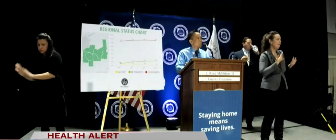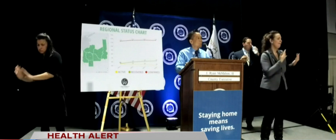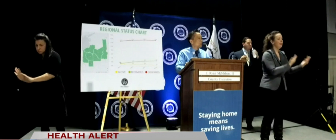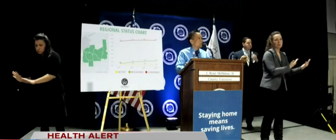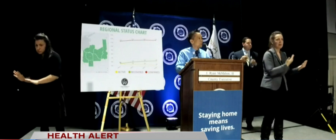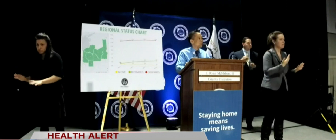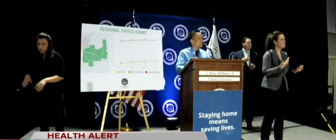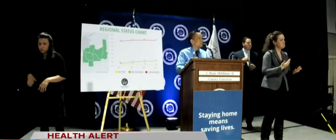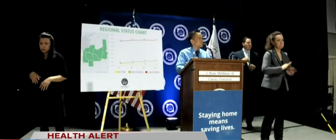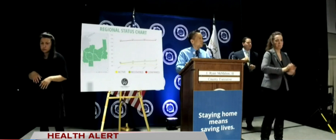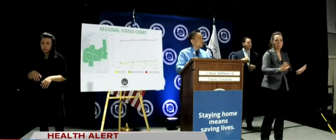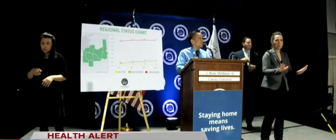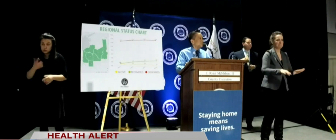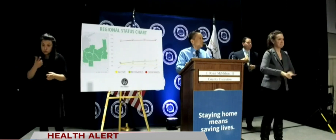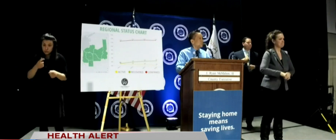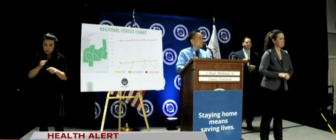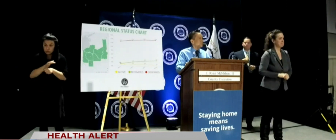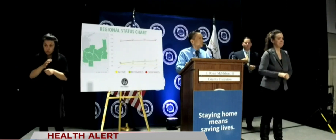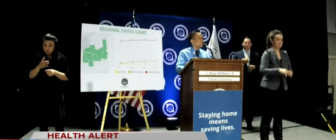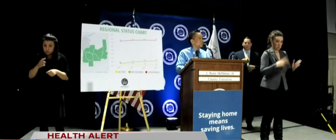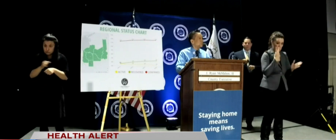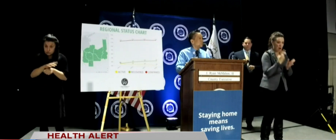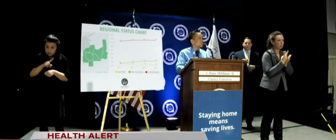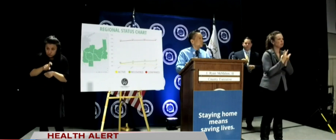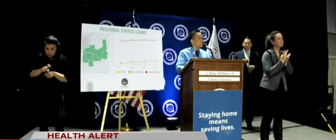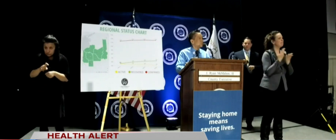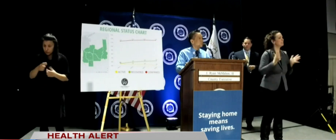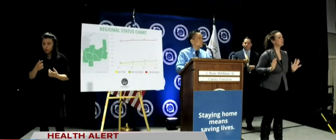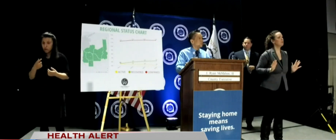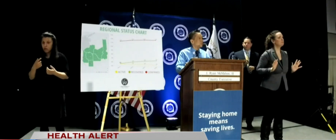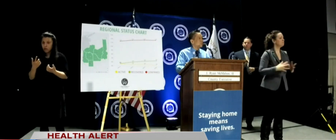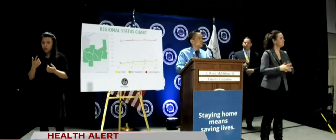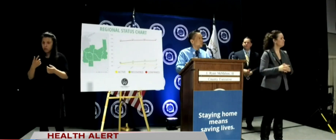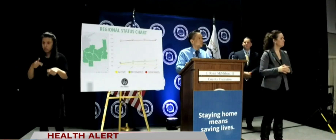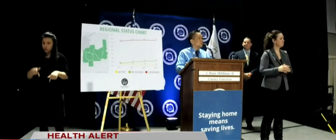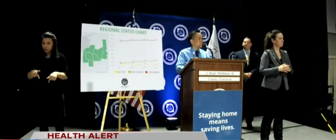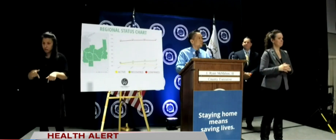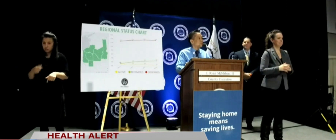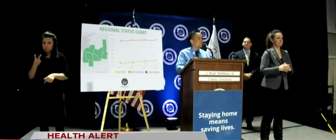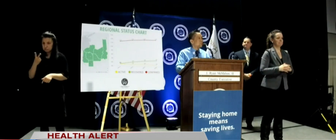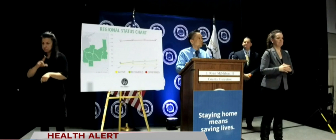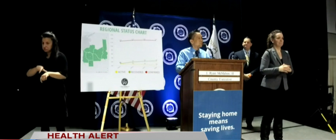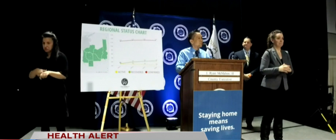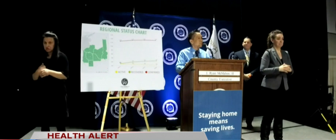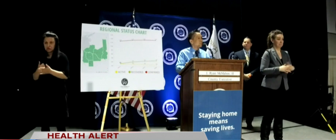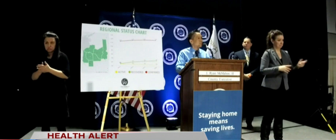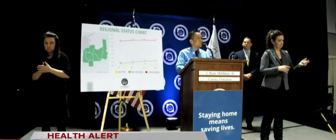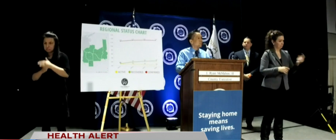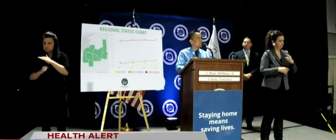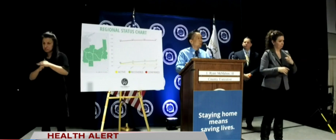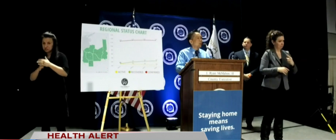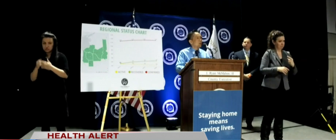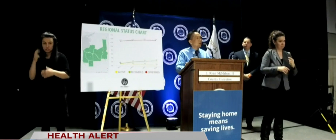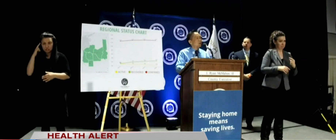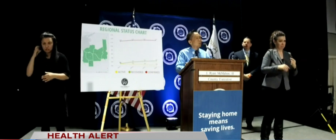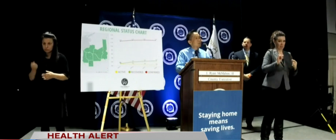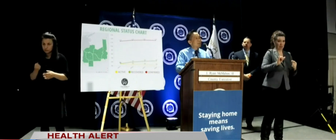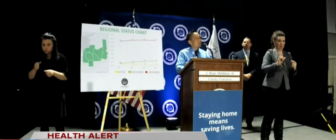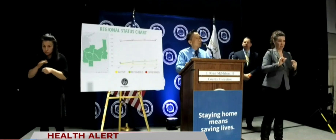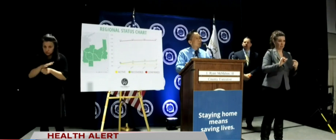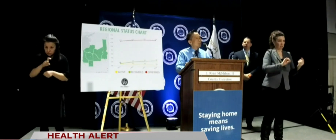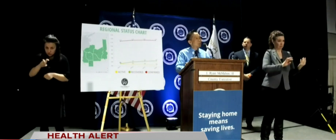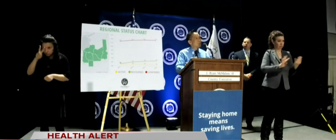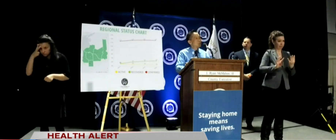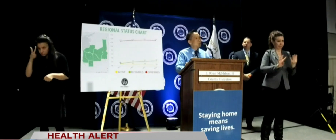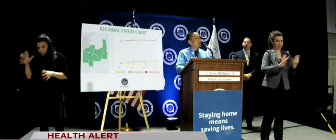something that's open generally, or do you do that just with incoming patients, or who is that testing available? We